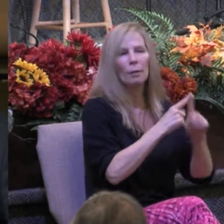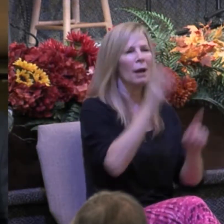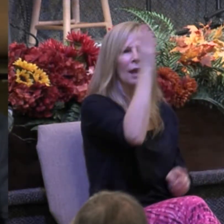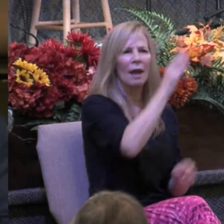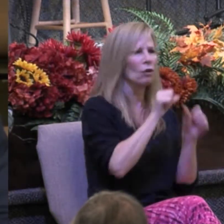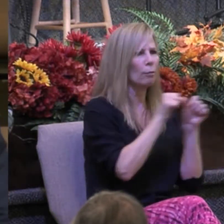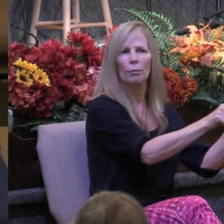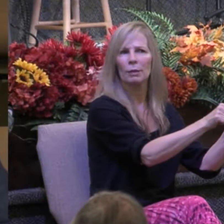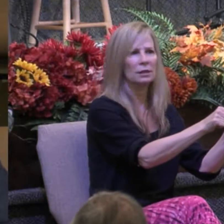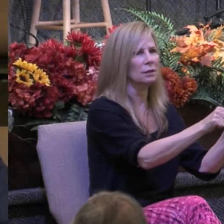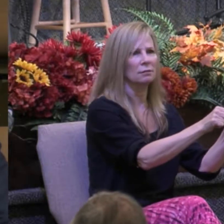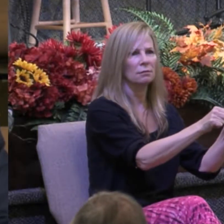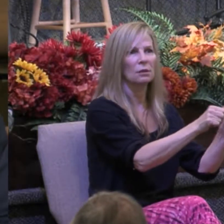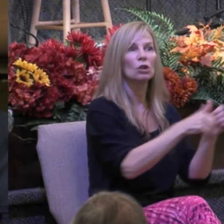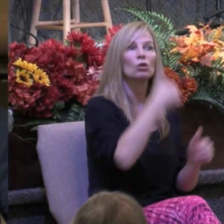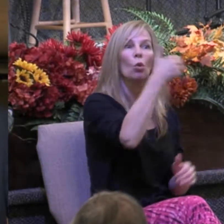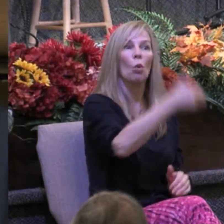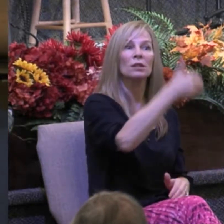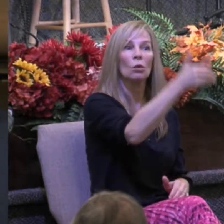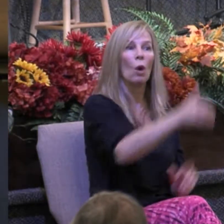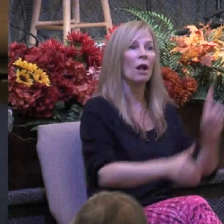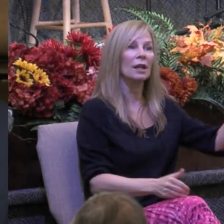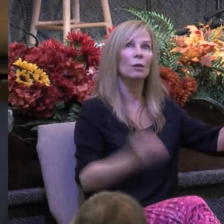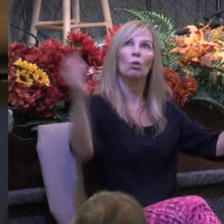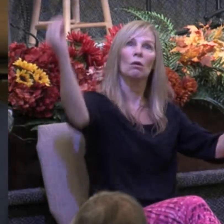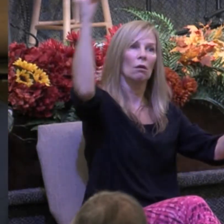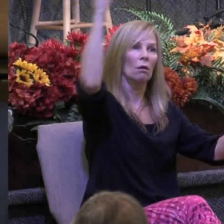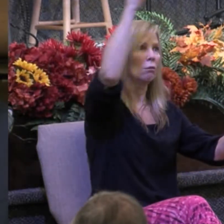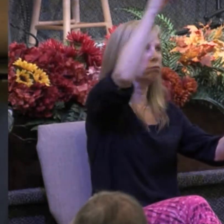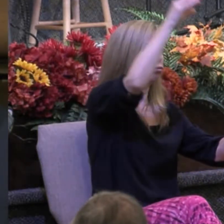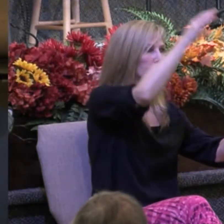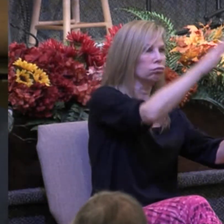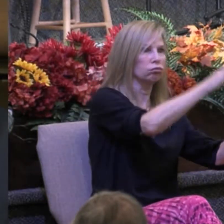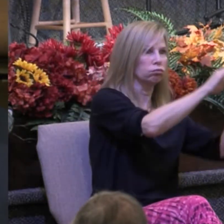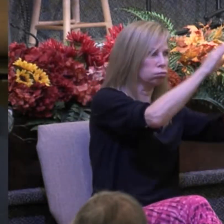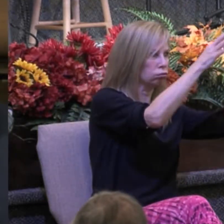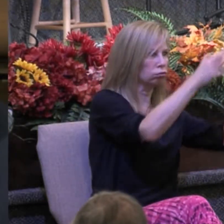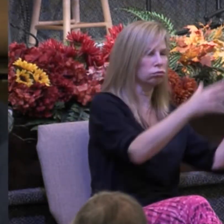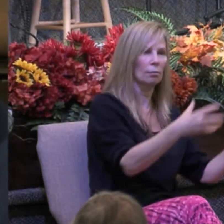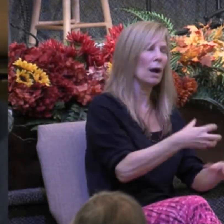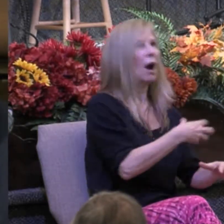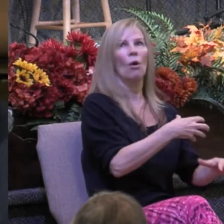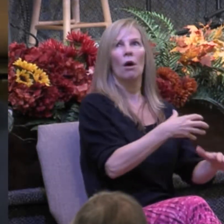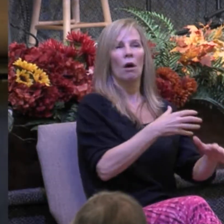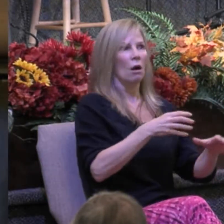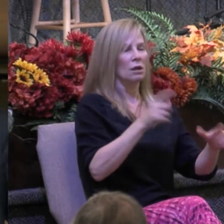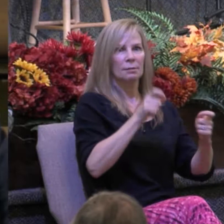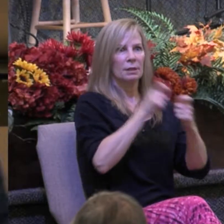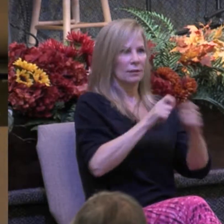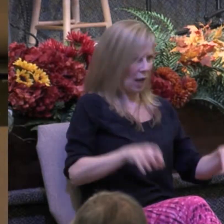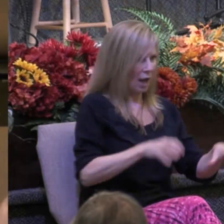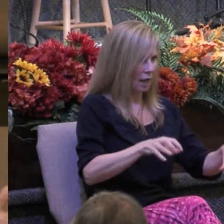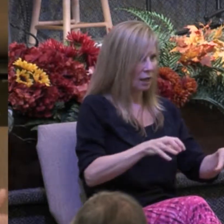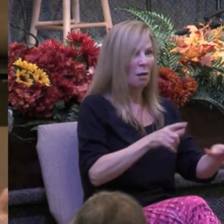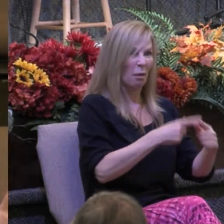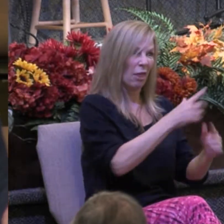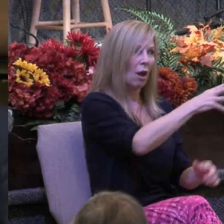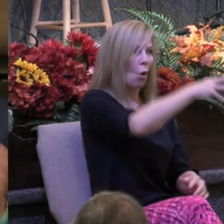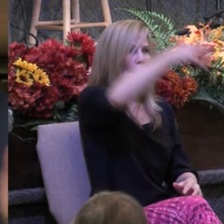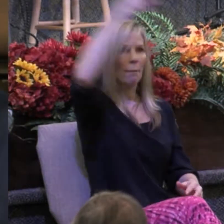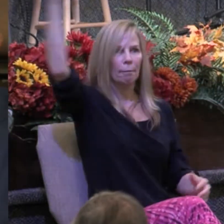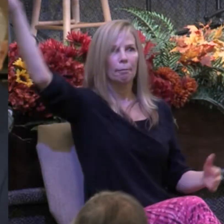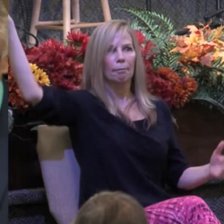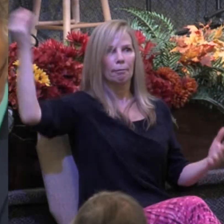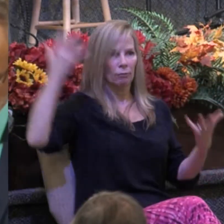coming upon them at certain times in order to empower them for specific acts of service. But he also could leave them at